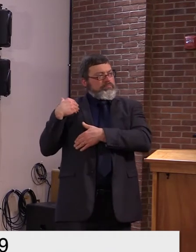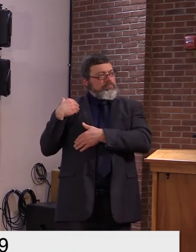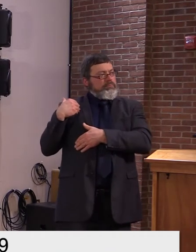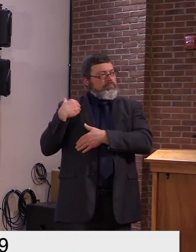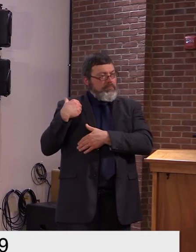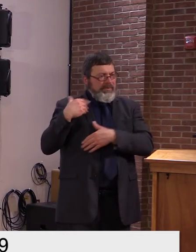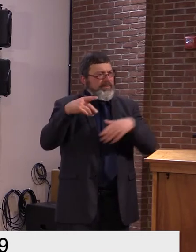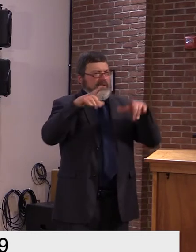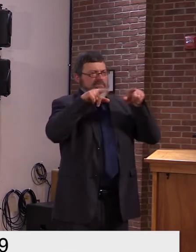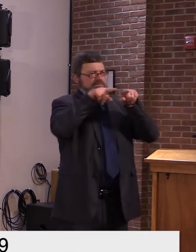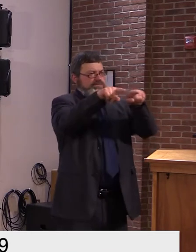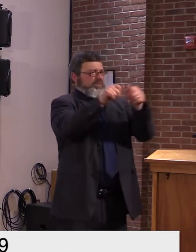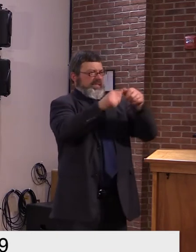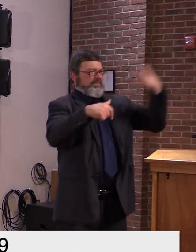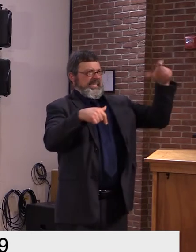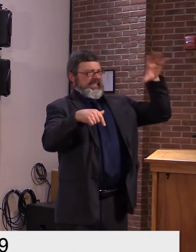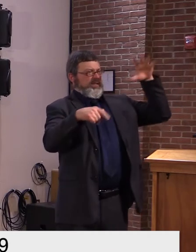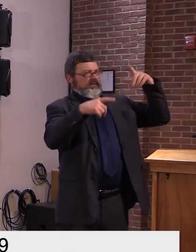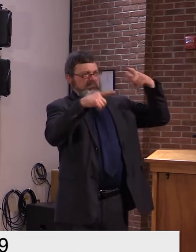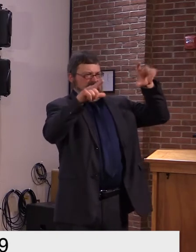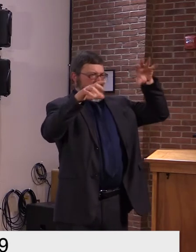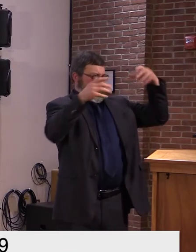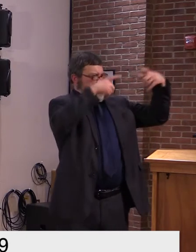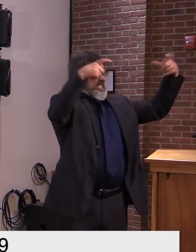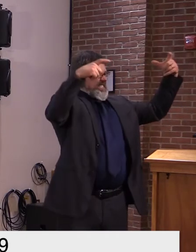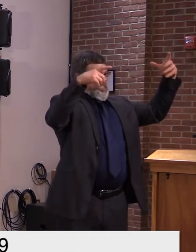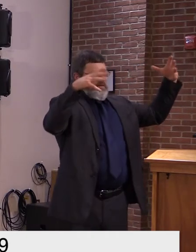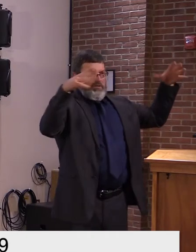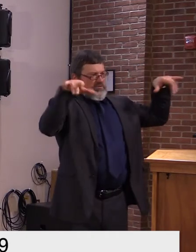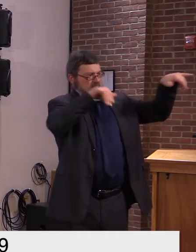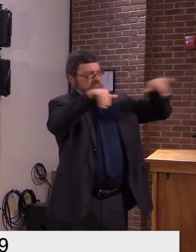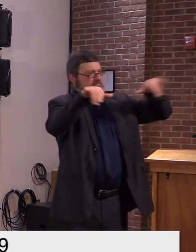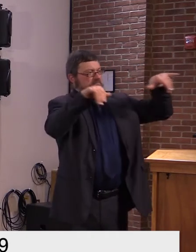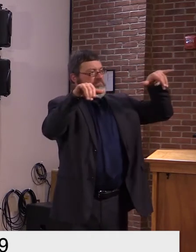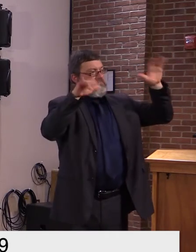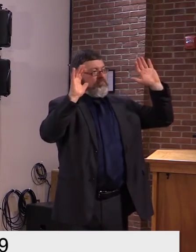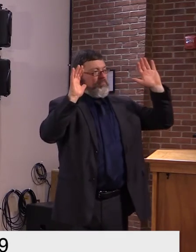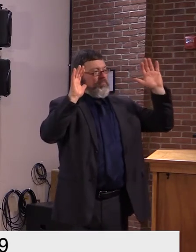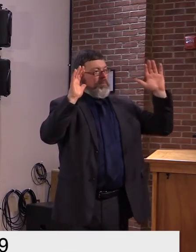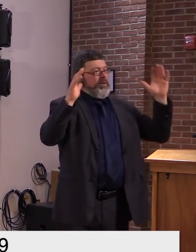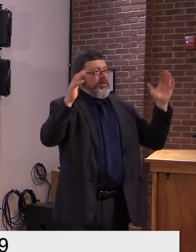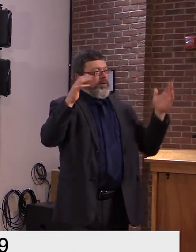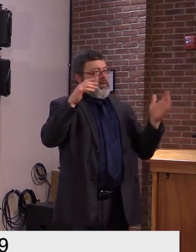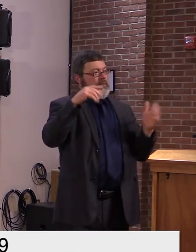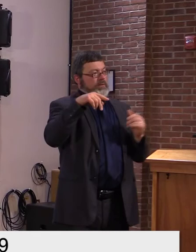having relationships with a lot of our smaller entities.